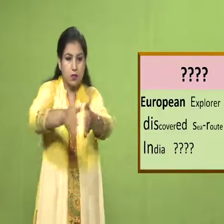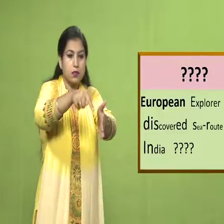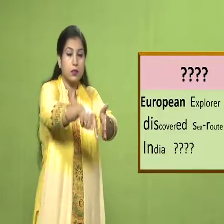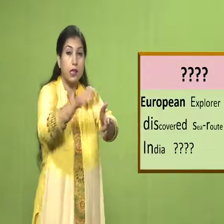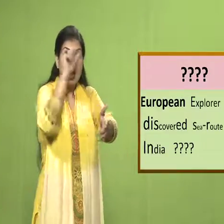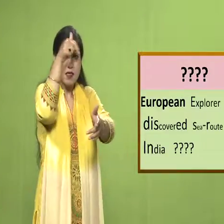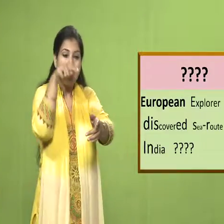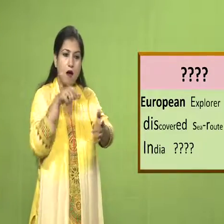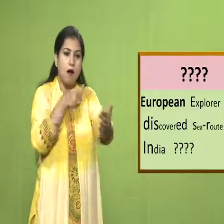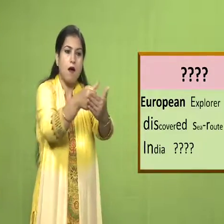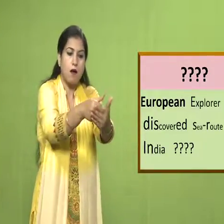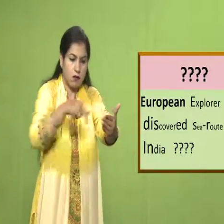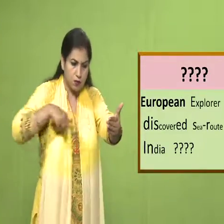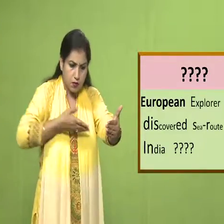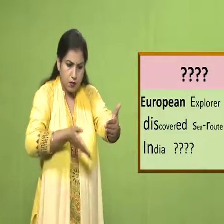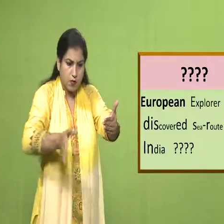Can you guess?